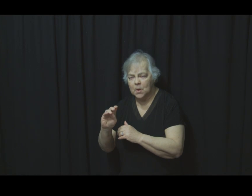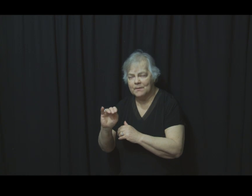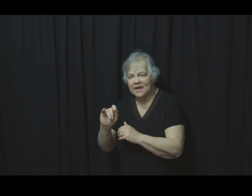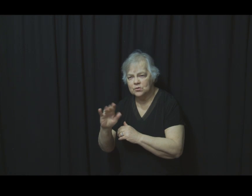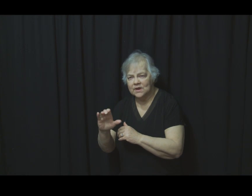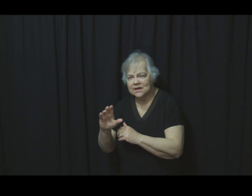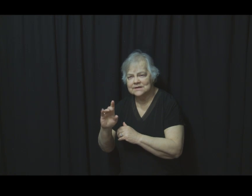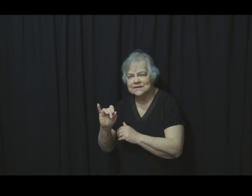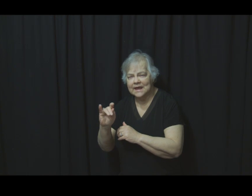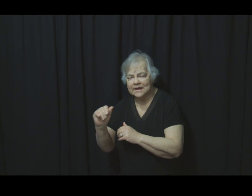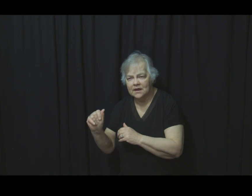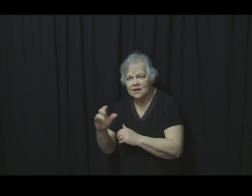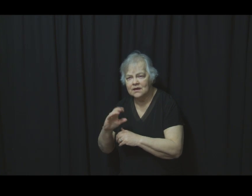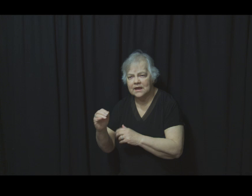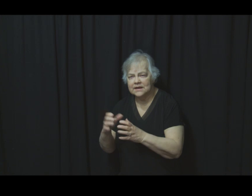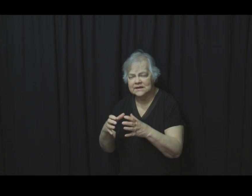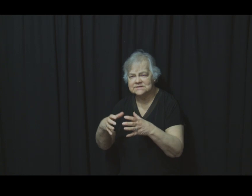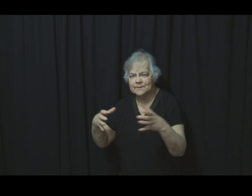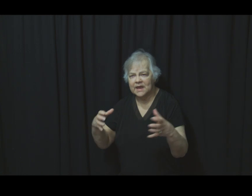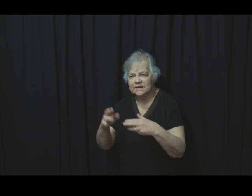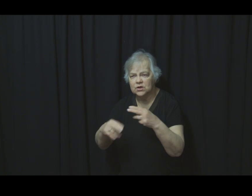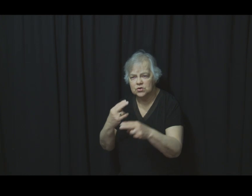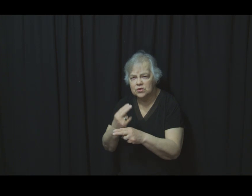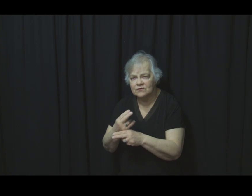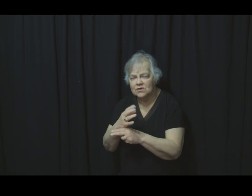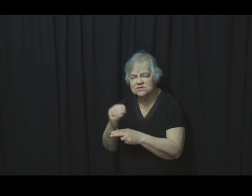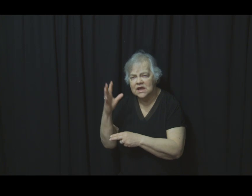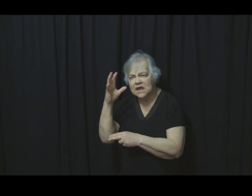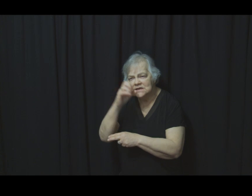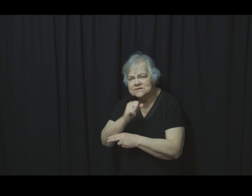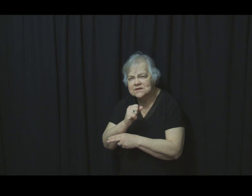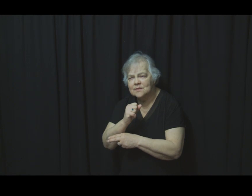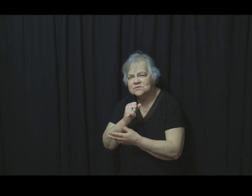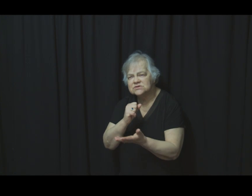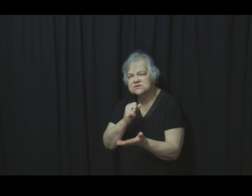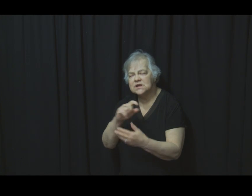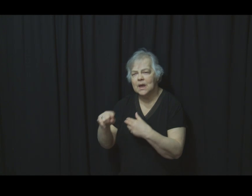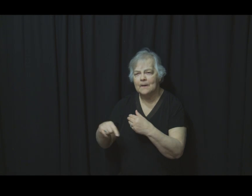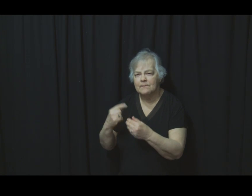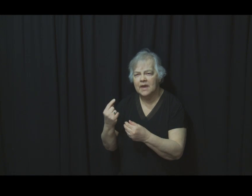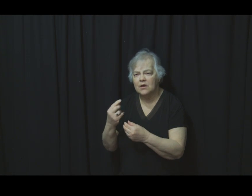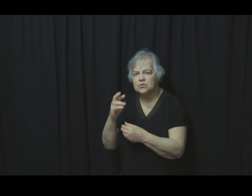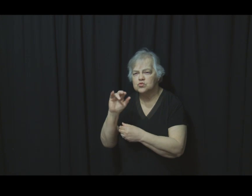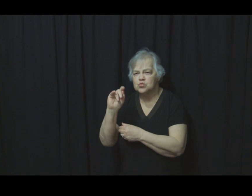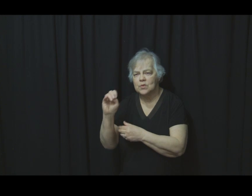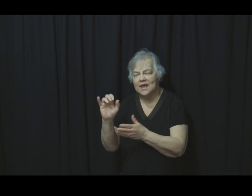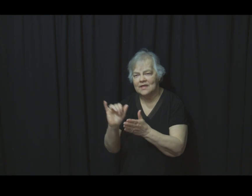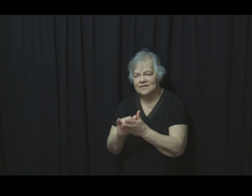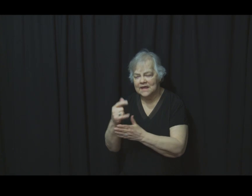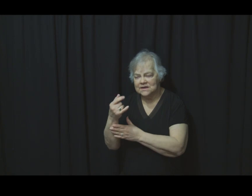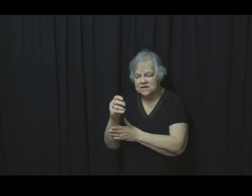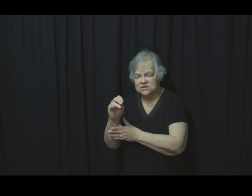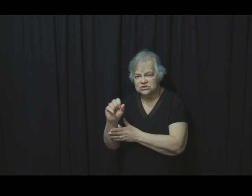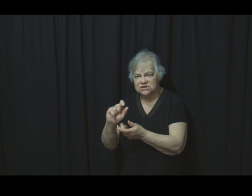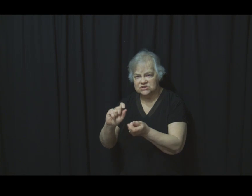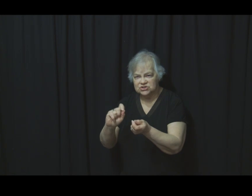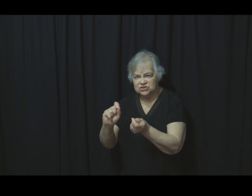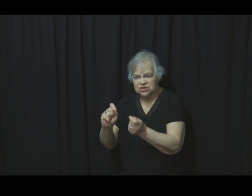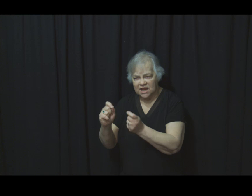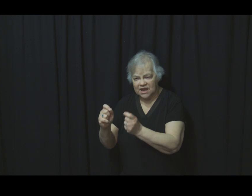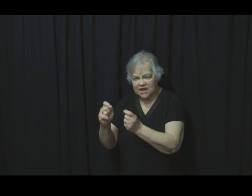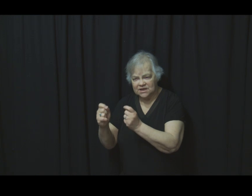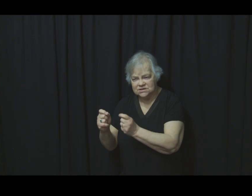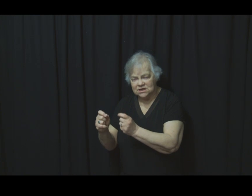assumptions about the expanding universe, when they make assumptions about the rate at which genes change in